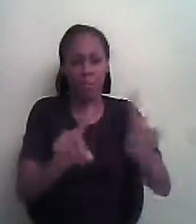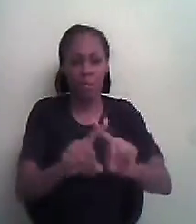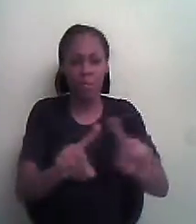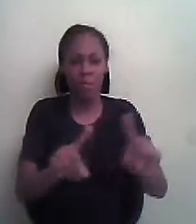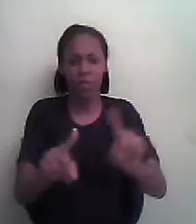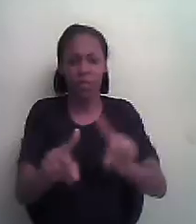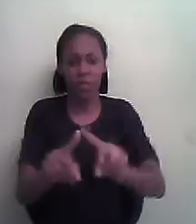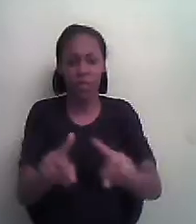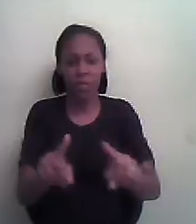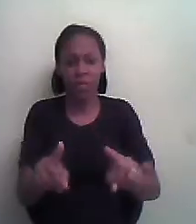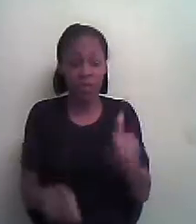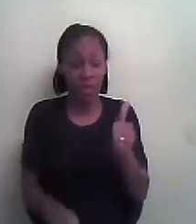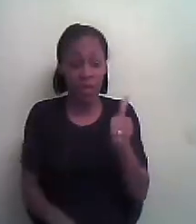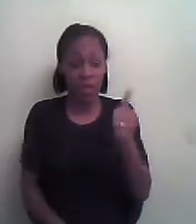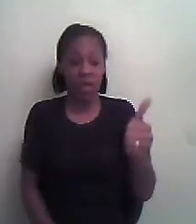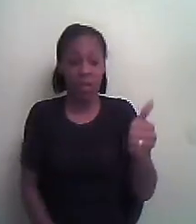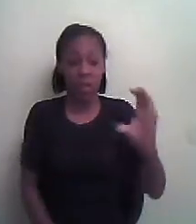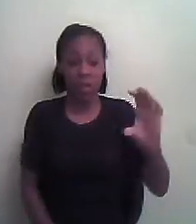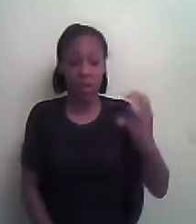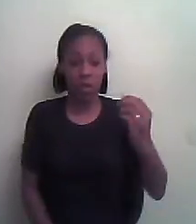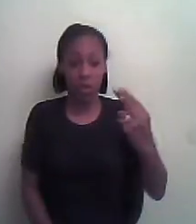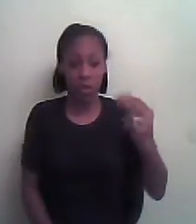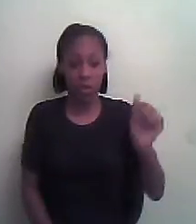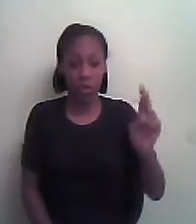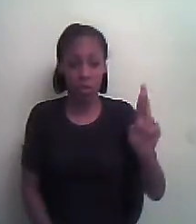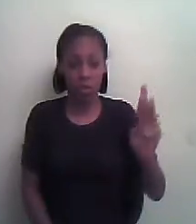charms used on the old farm horses years and years ago.